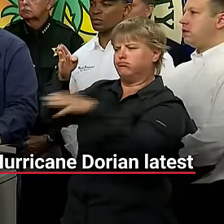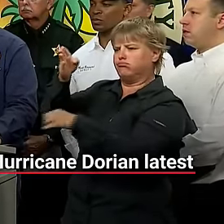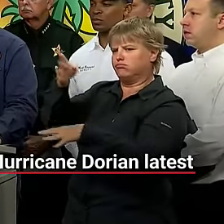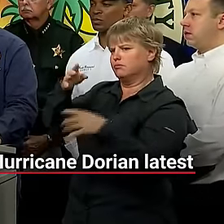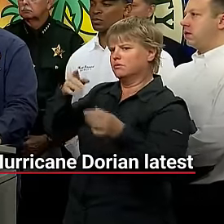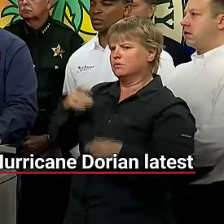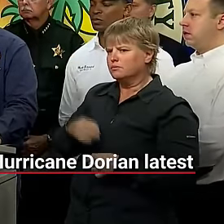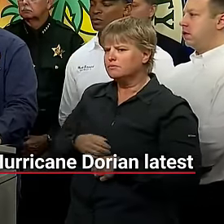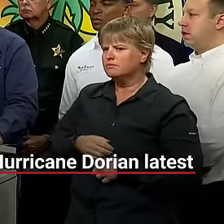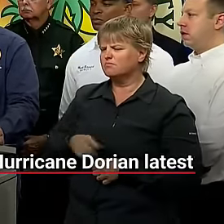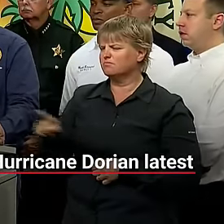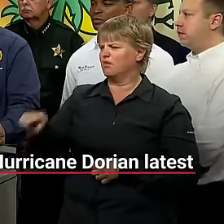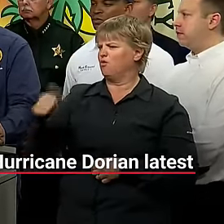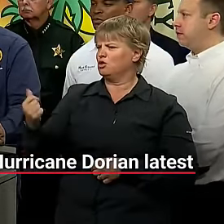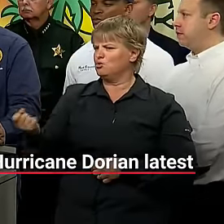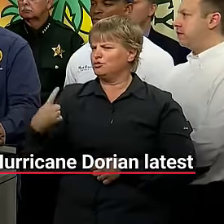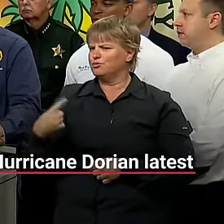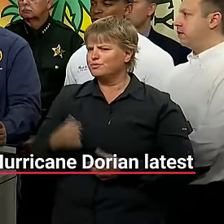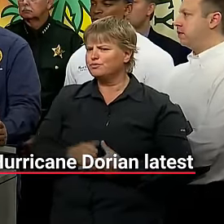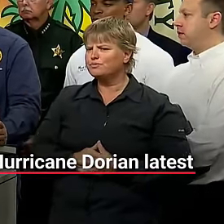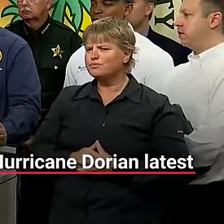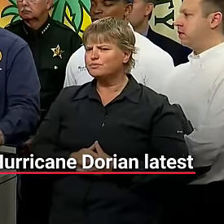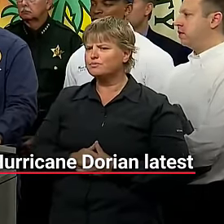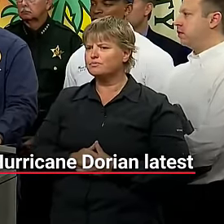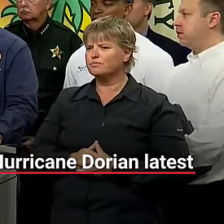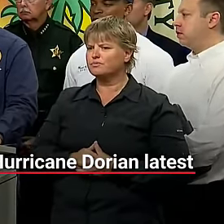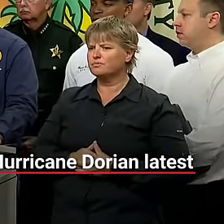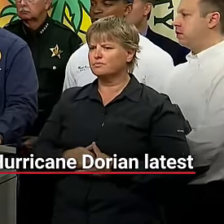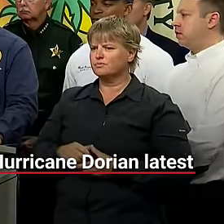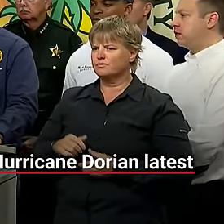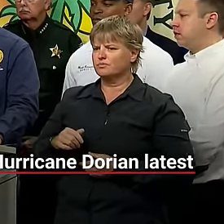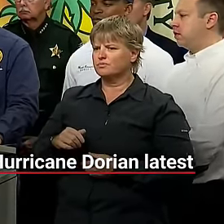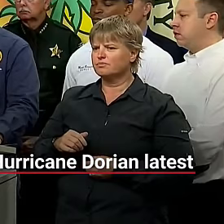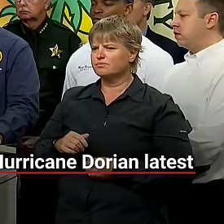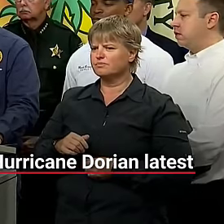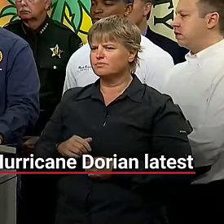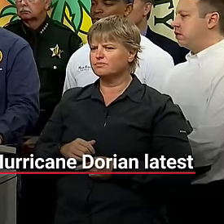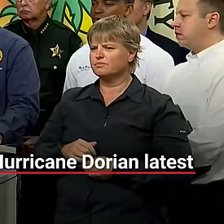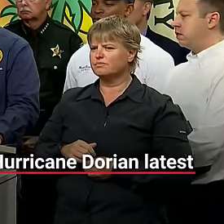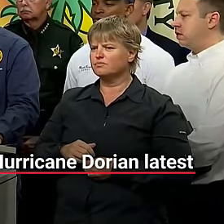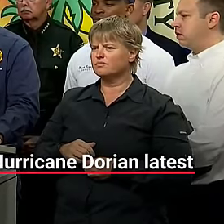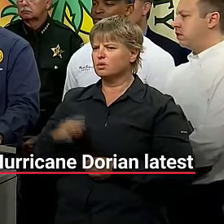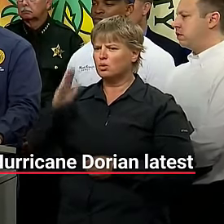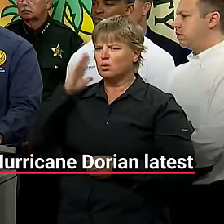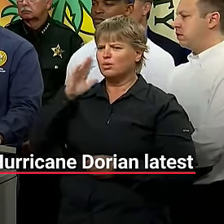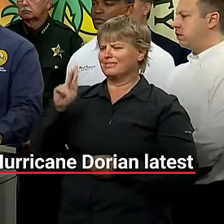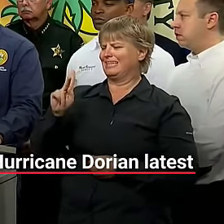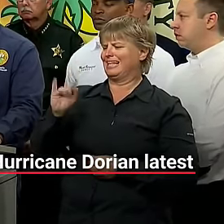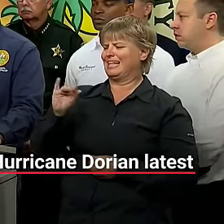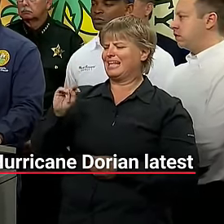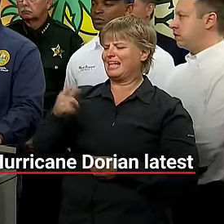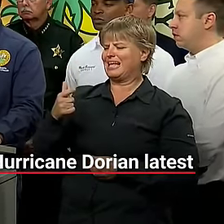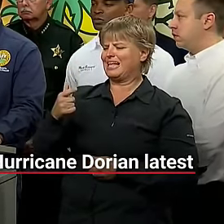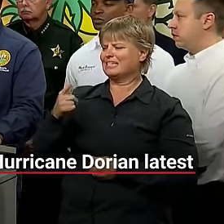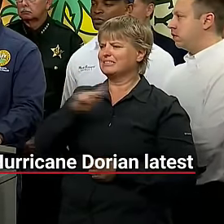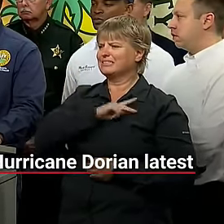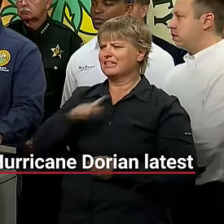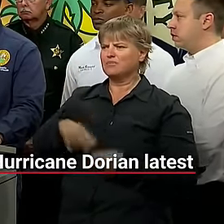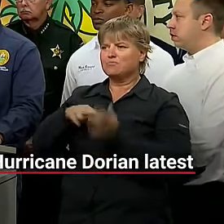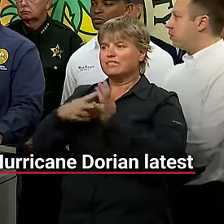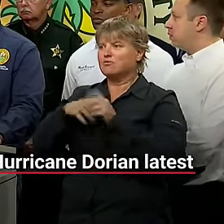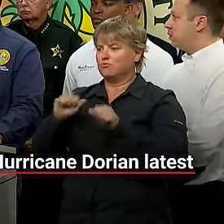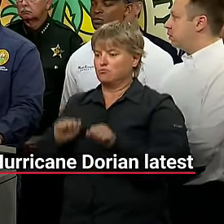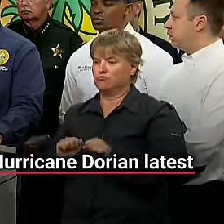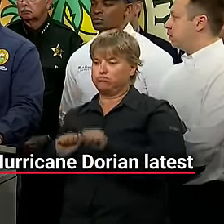and Miami, Fort Lauderdale? Yeah, no, I mean, obviously, I think that exacerbates it. I mean, you look at some areas, you know, I was, you know, seeing some of the images